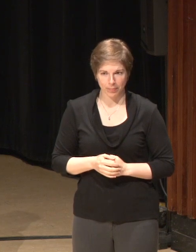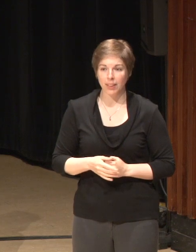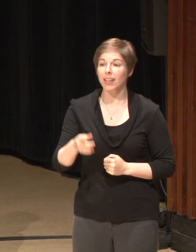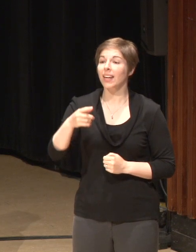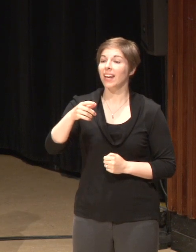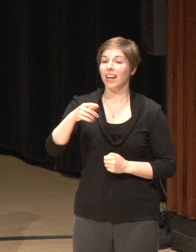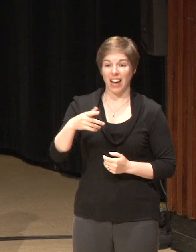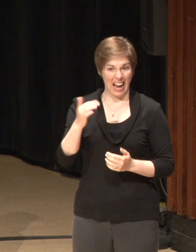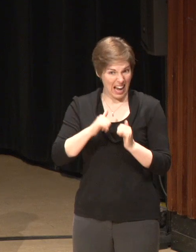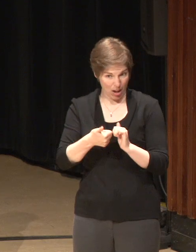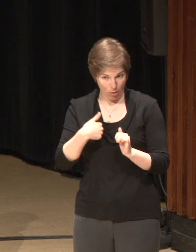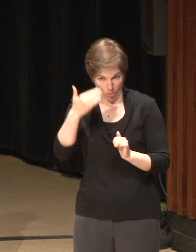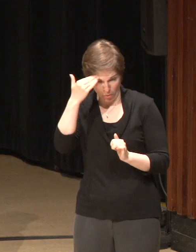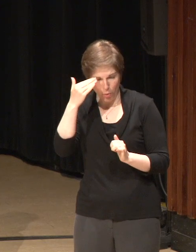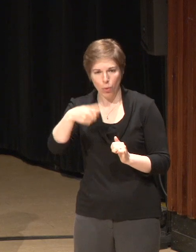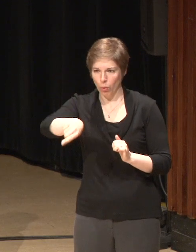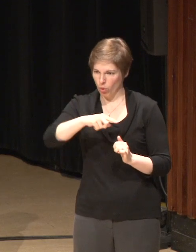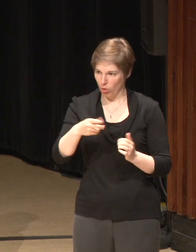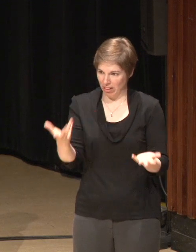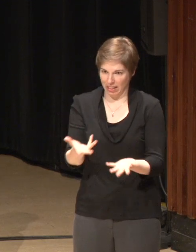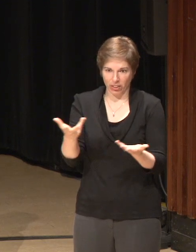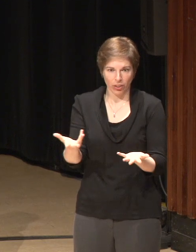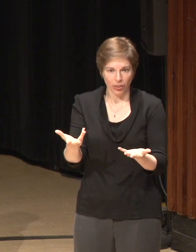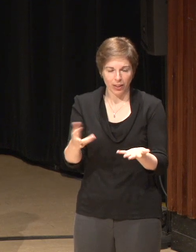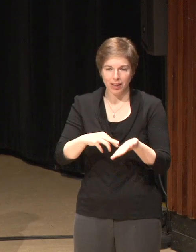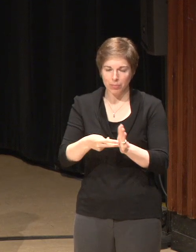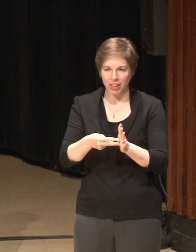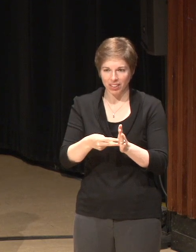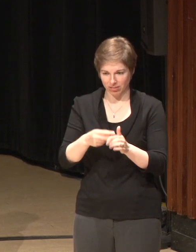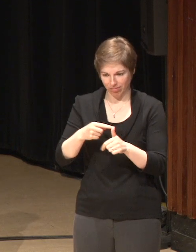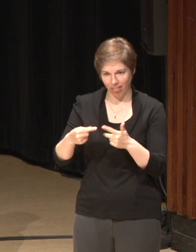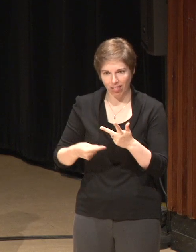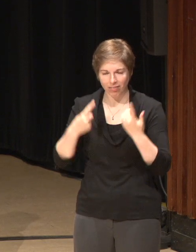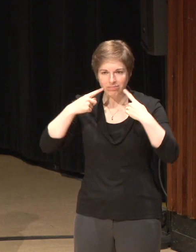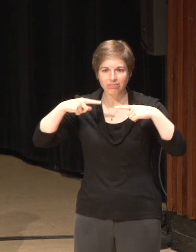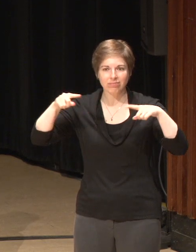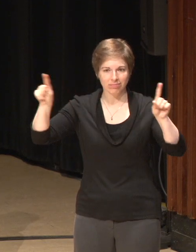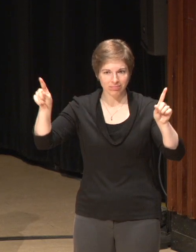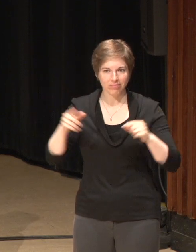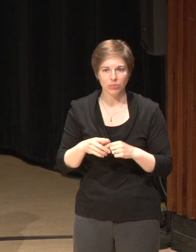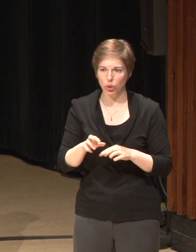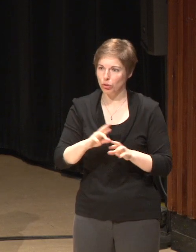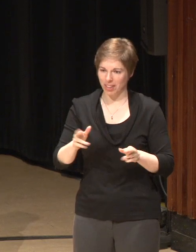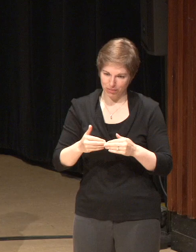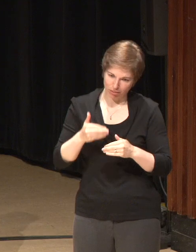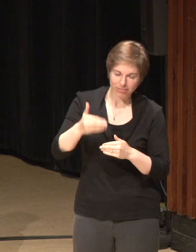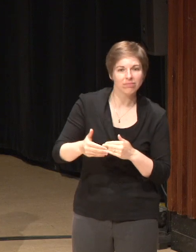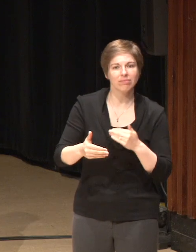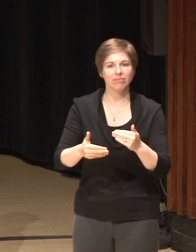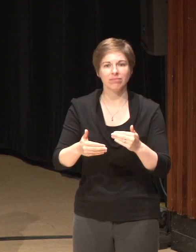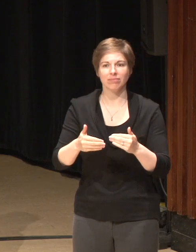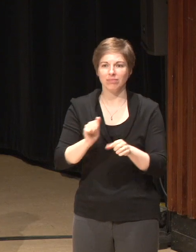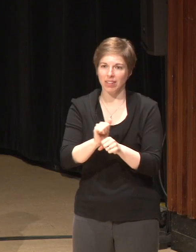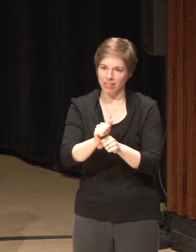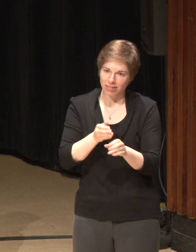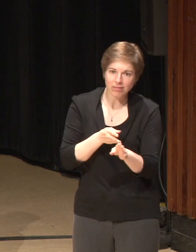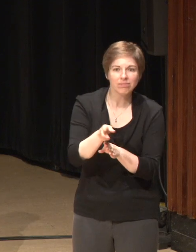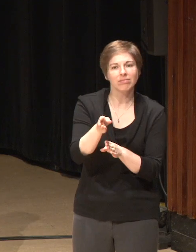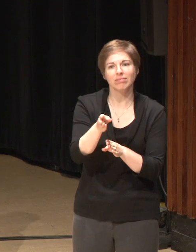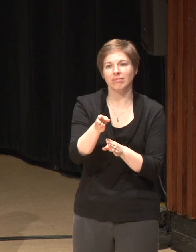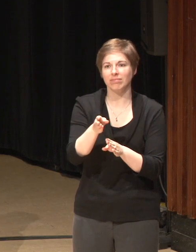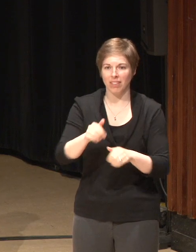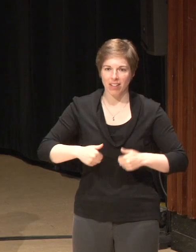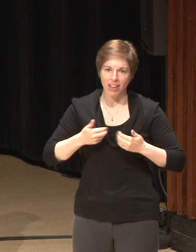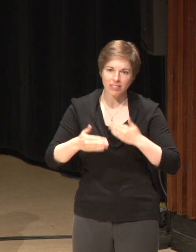here today, will assure your success as you go in your next steps of your career and your life. Success for yourself, success for